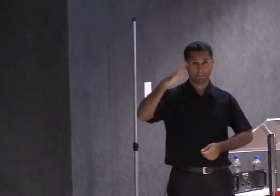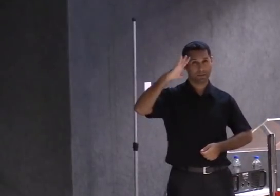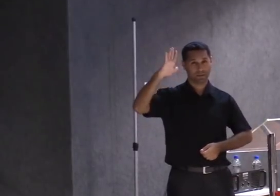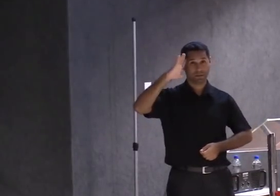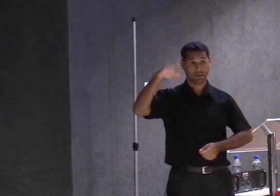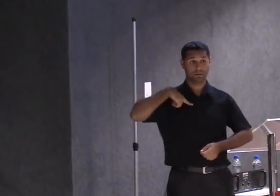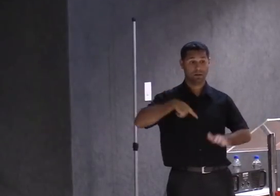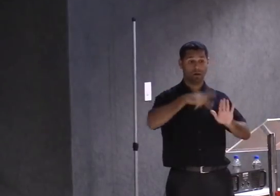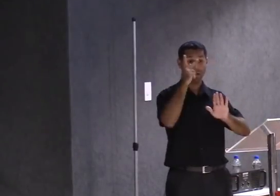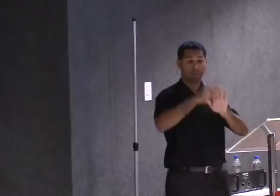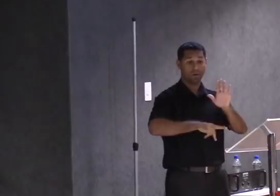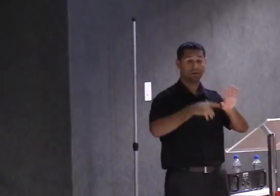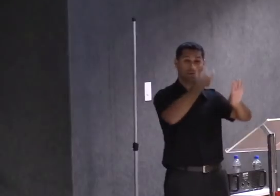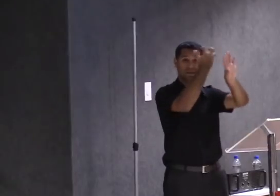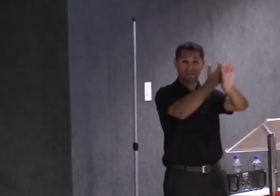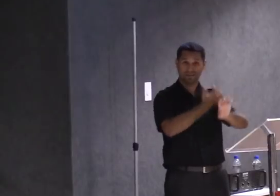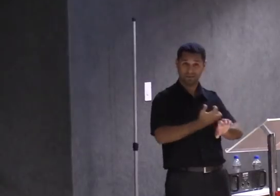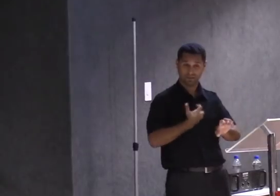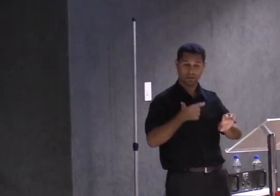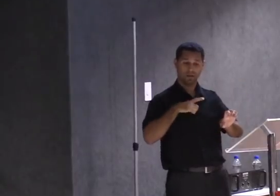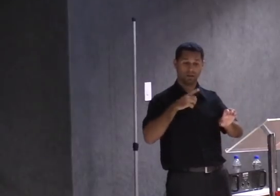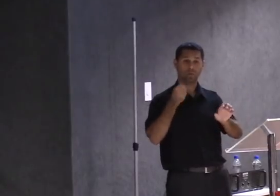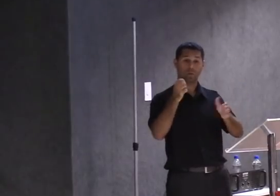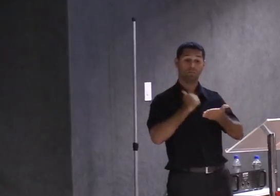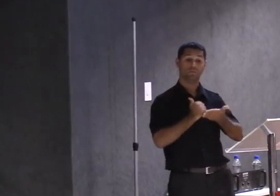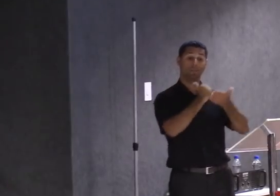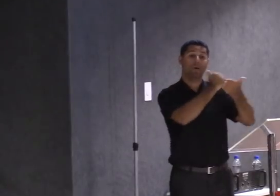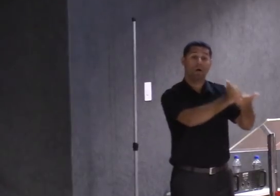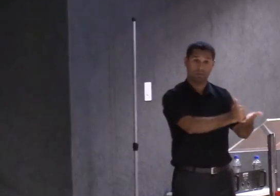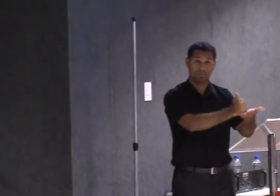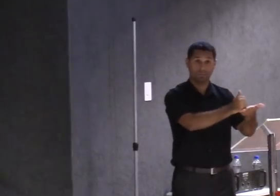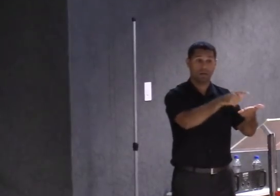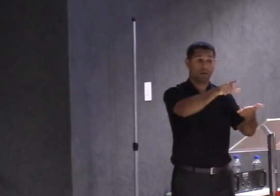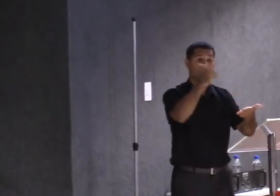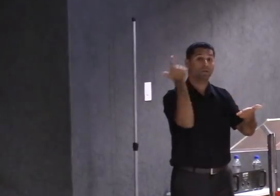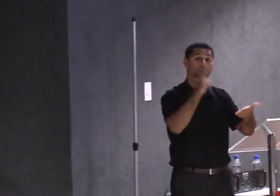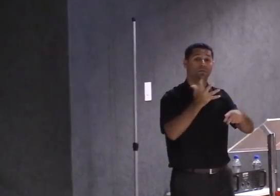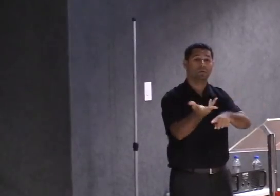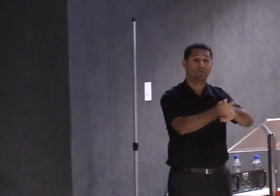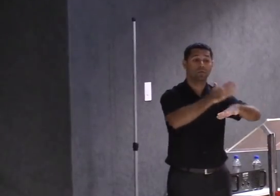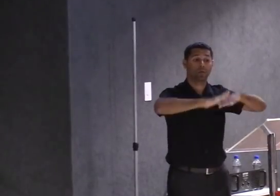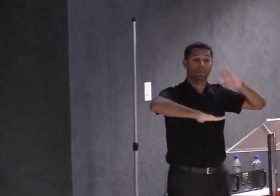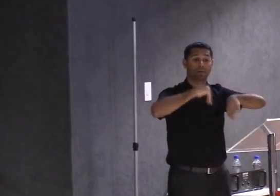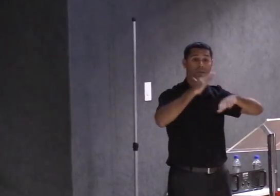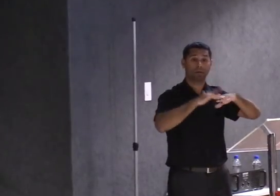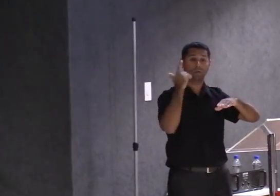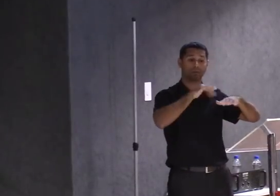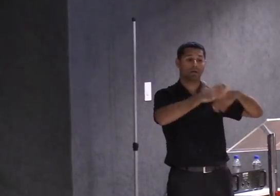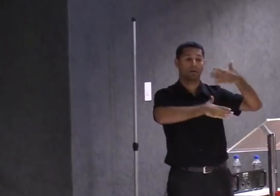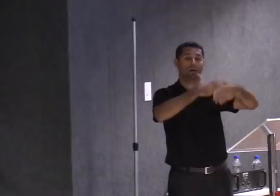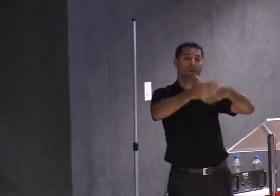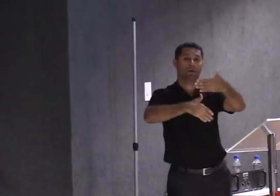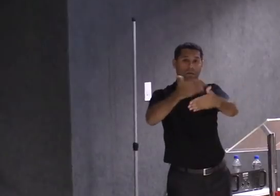programas educacionais de forma a dar suporte para que essas competências sejam desenvolvidas.